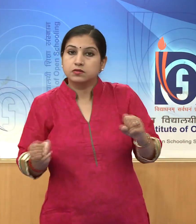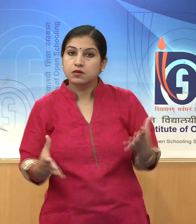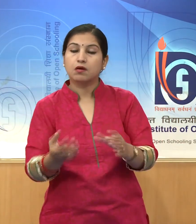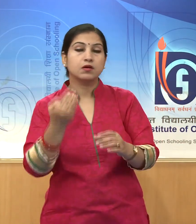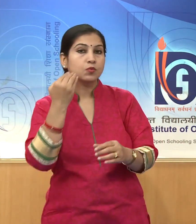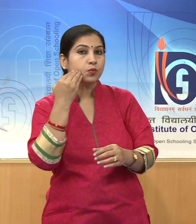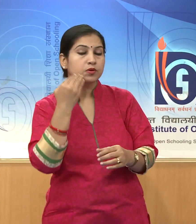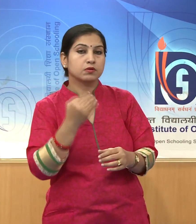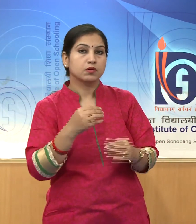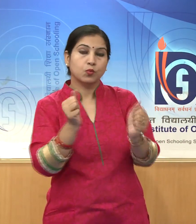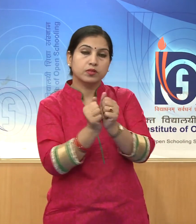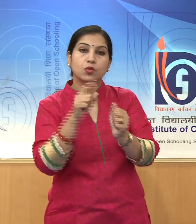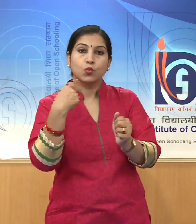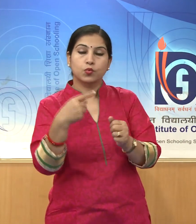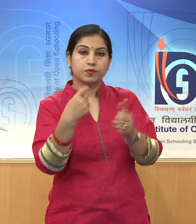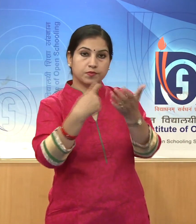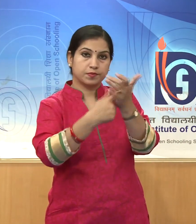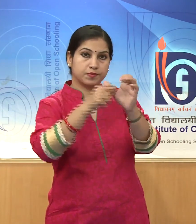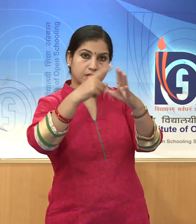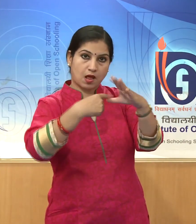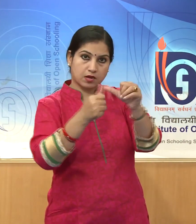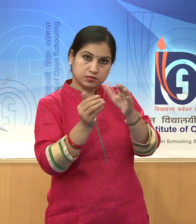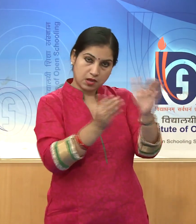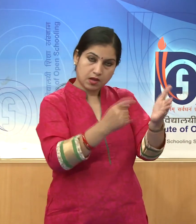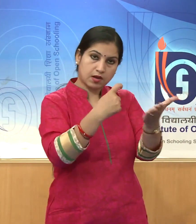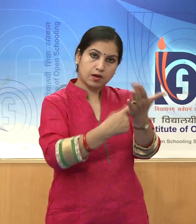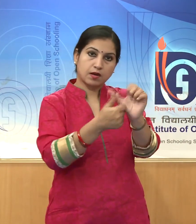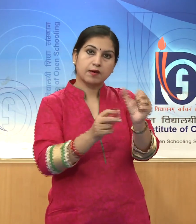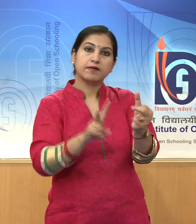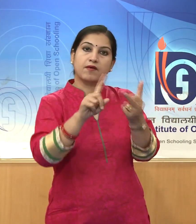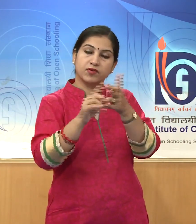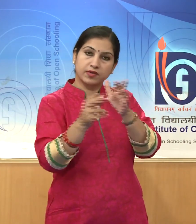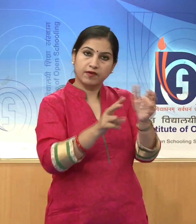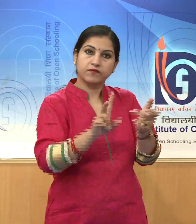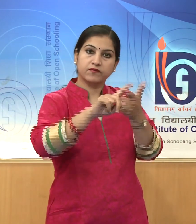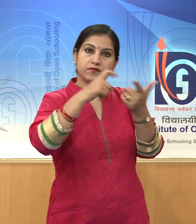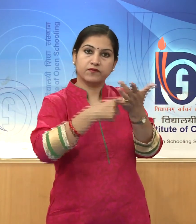which began with Raja Ravi Verma and Bengal school,